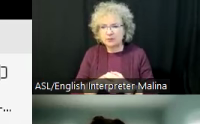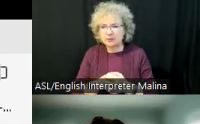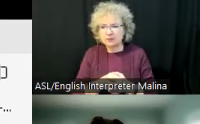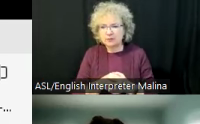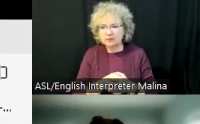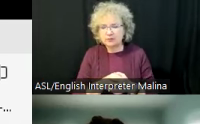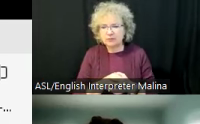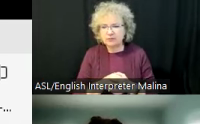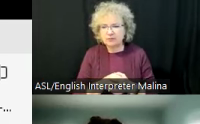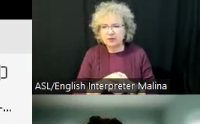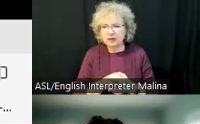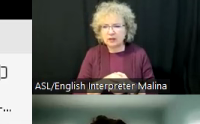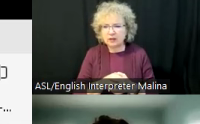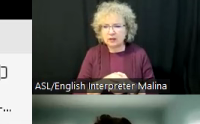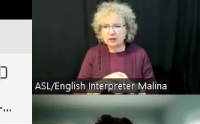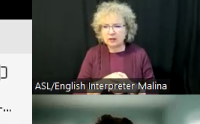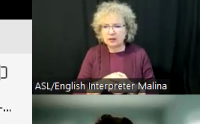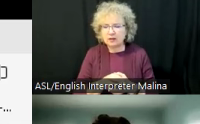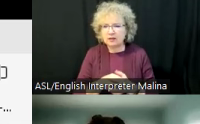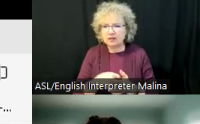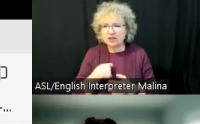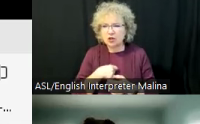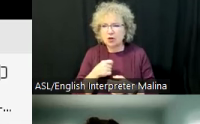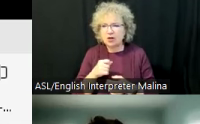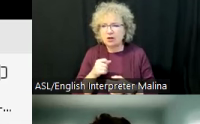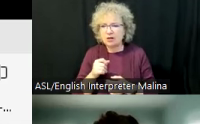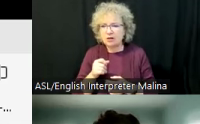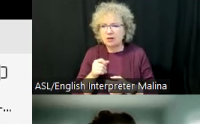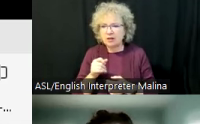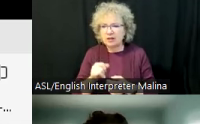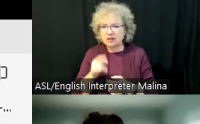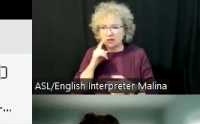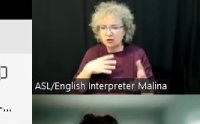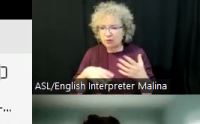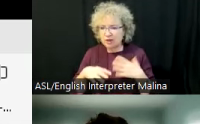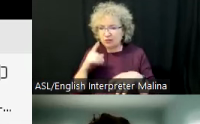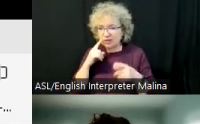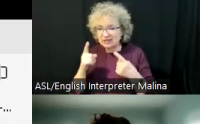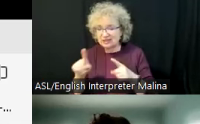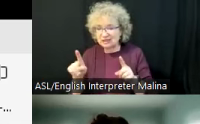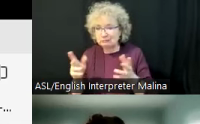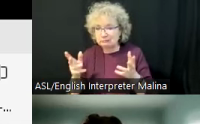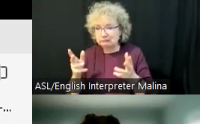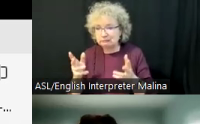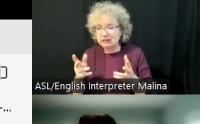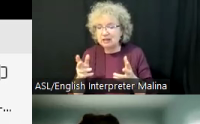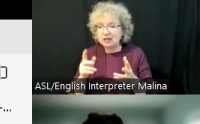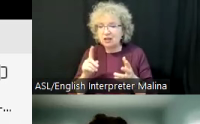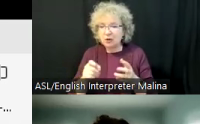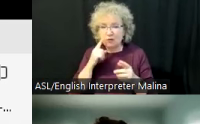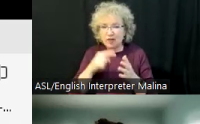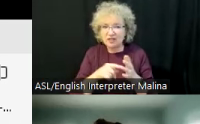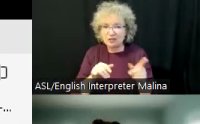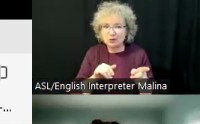Oh, I'm sorry. So that was first address for success. Well, it applies. It's a question for this as well. So